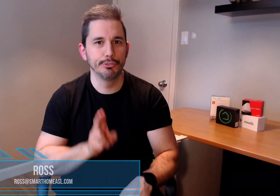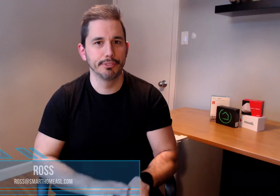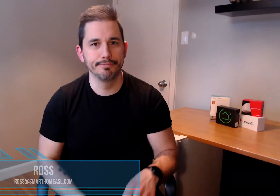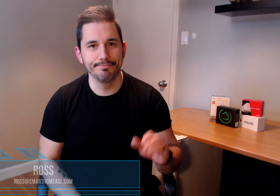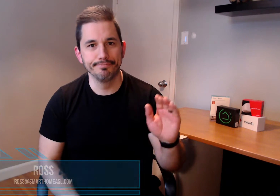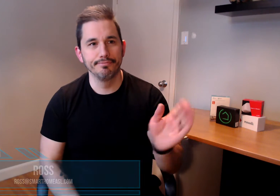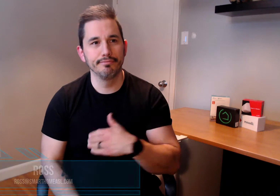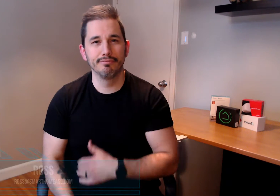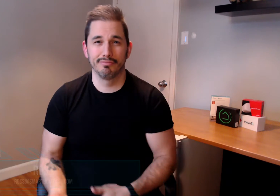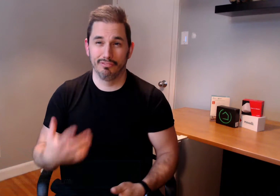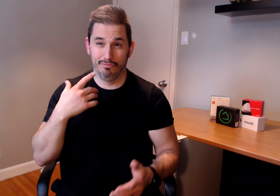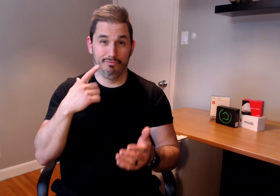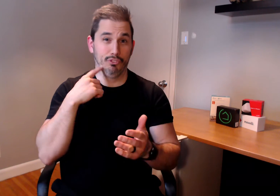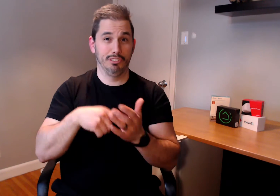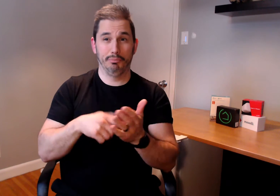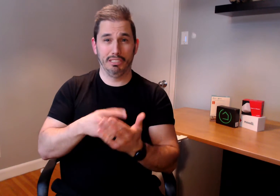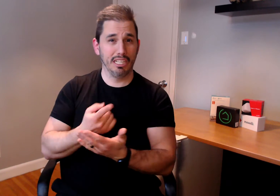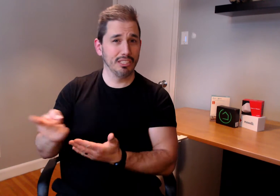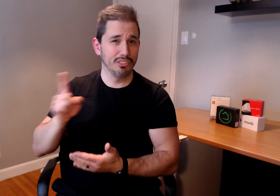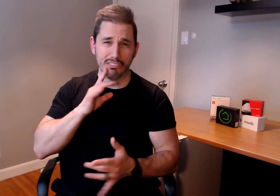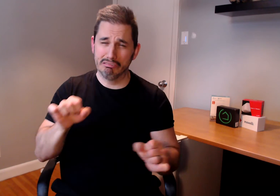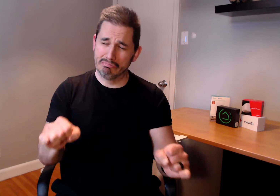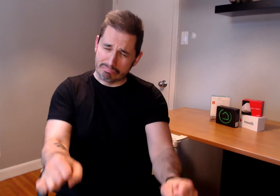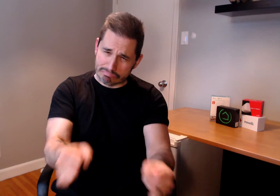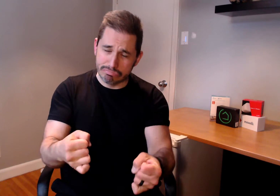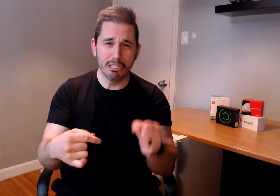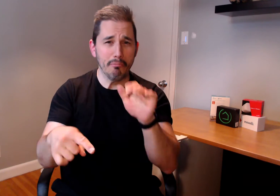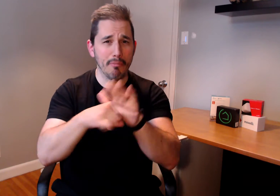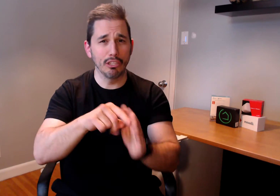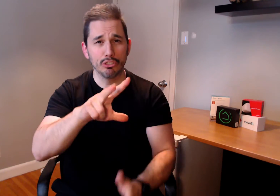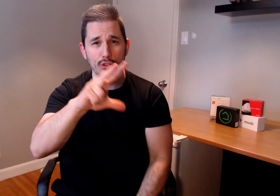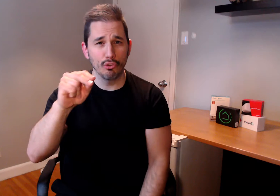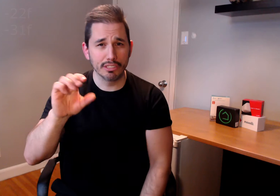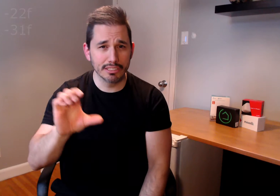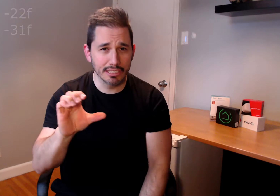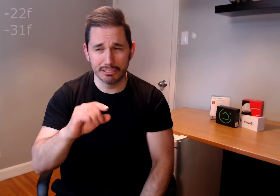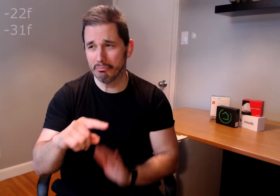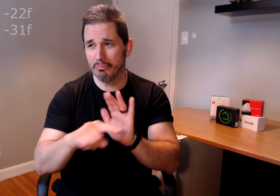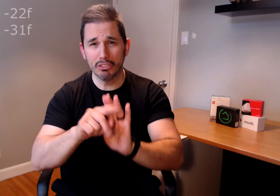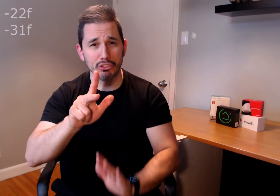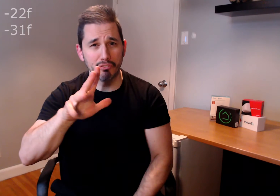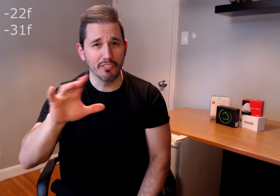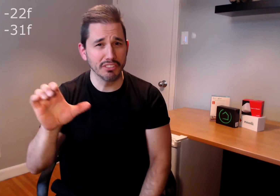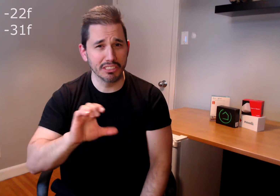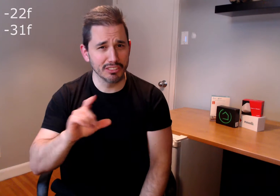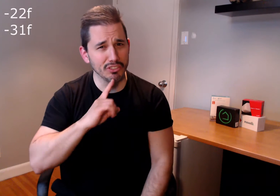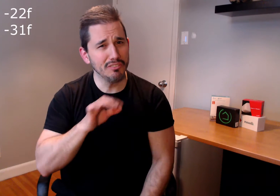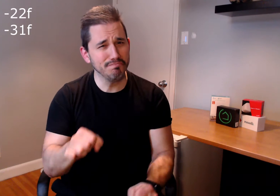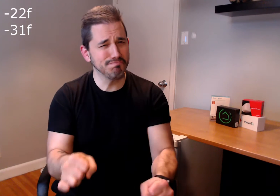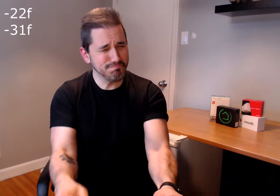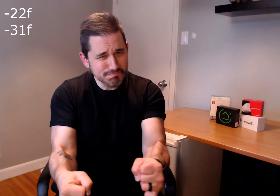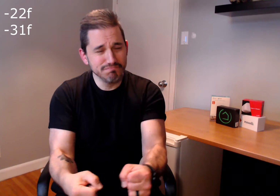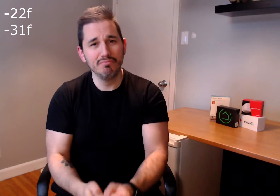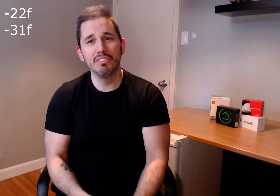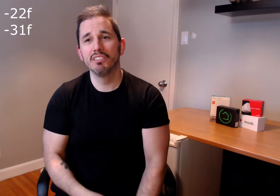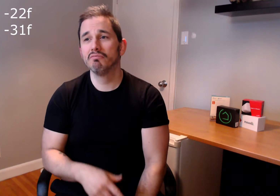that's nothing new, right? For example, last week it was freezing. It was minus 30 Celsius and then minus